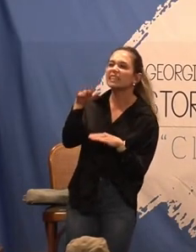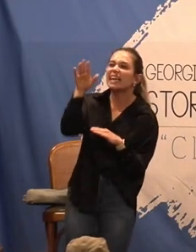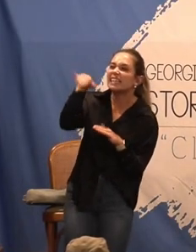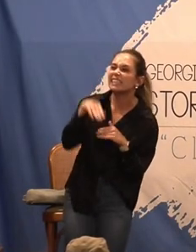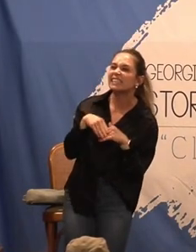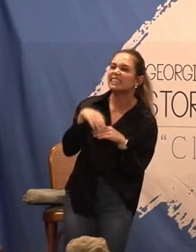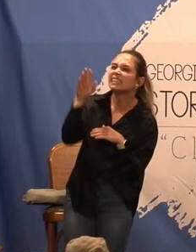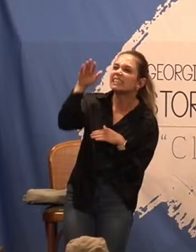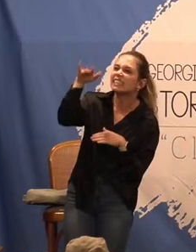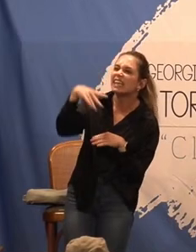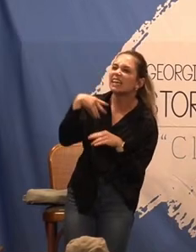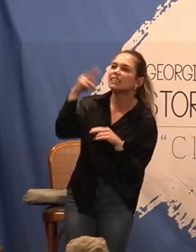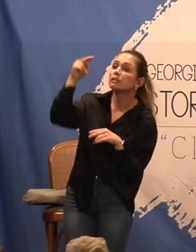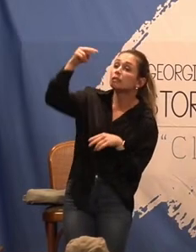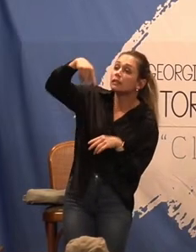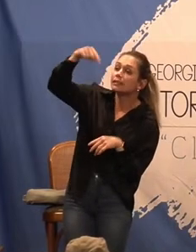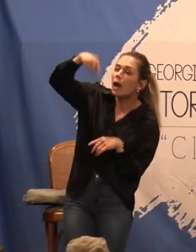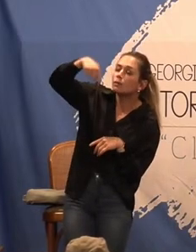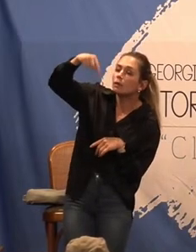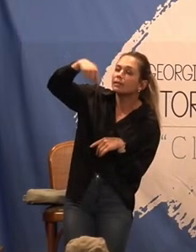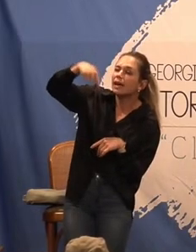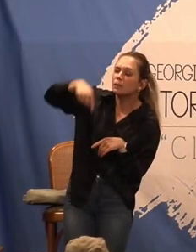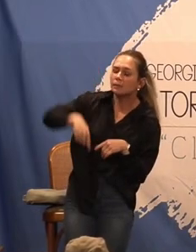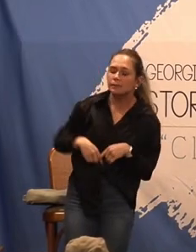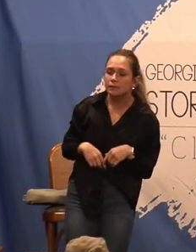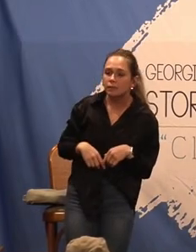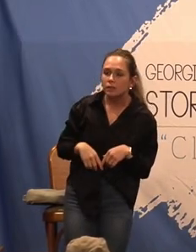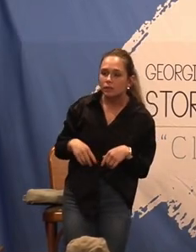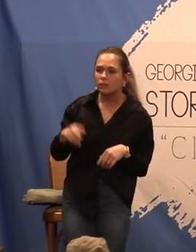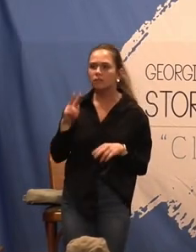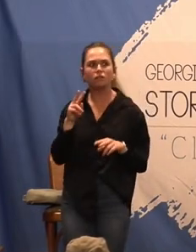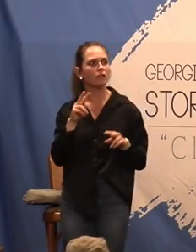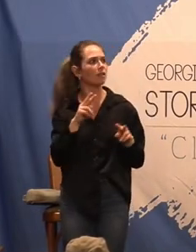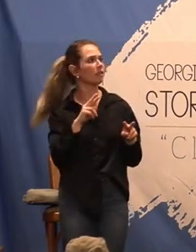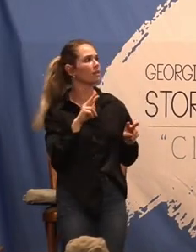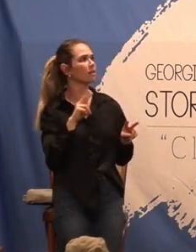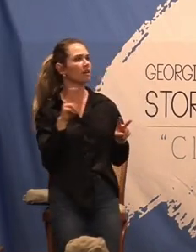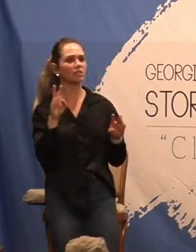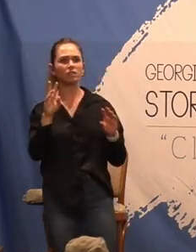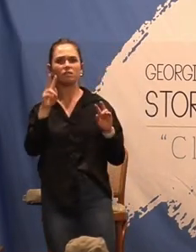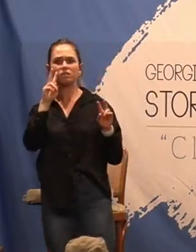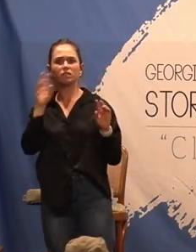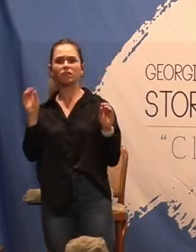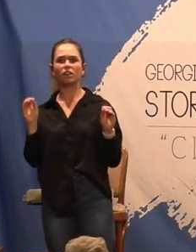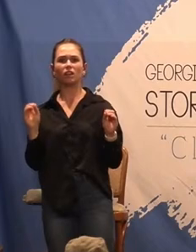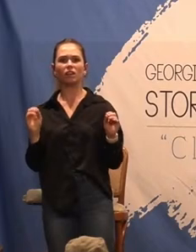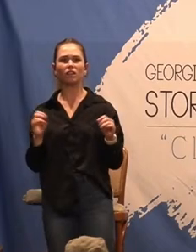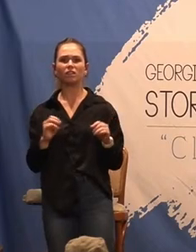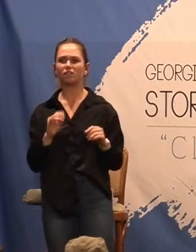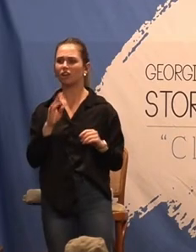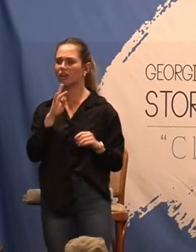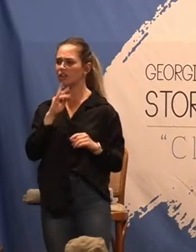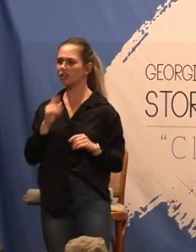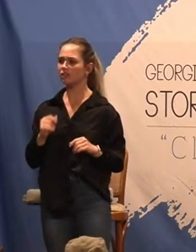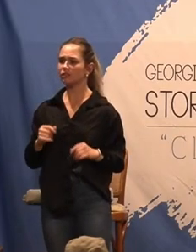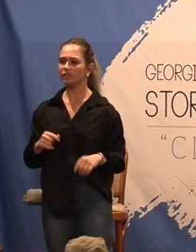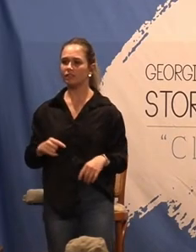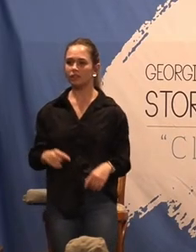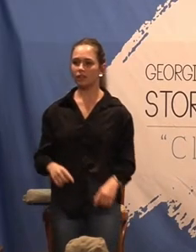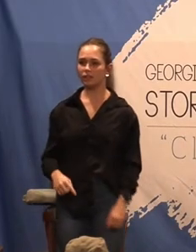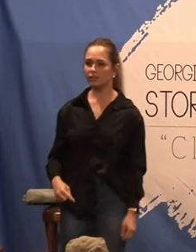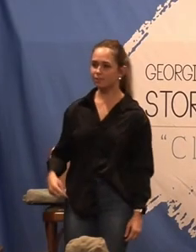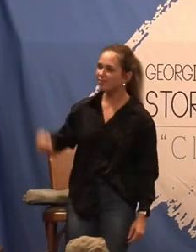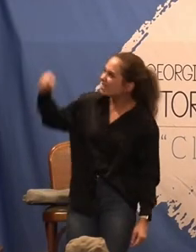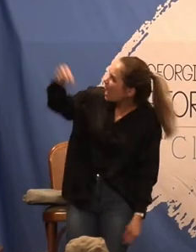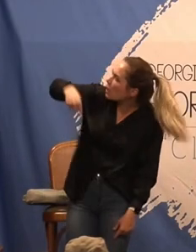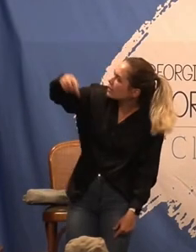buddy, buddy, look down, down here, down, down. He looked around, he didn't see anything talking. Down at your feet,